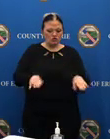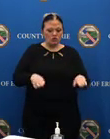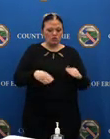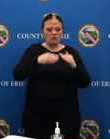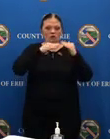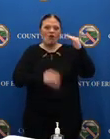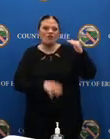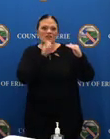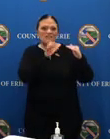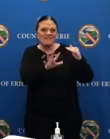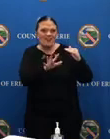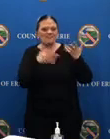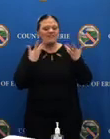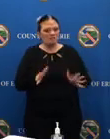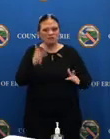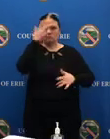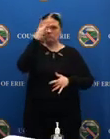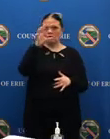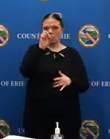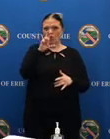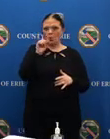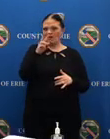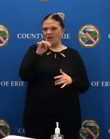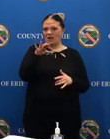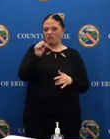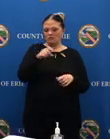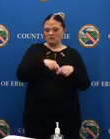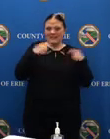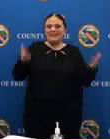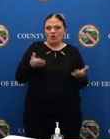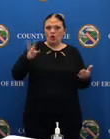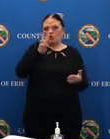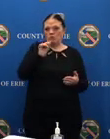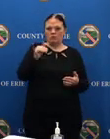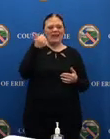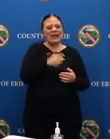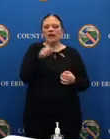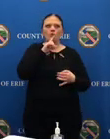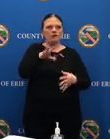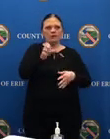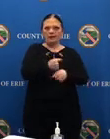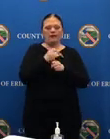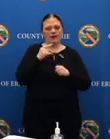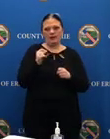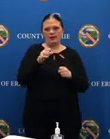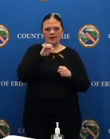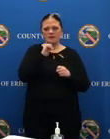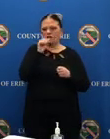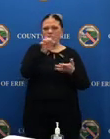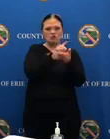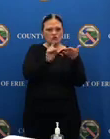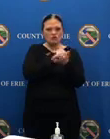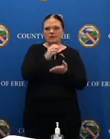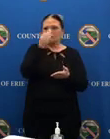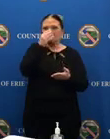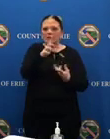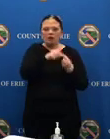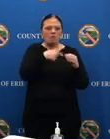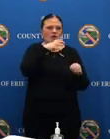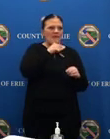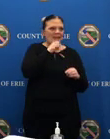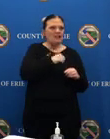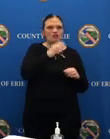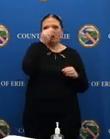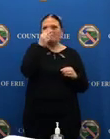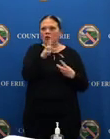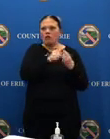the age of 5 who've contracted the coronavirus in Western New York. Anyone can catch it. It is a non-discriminatory illness. It doesn't care about your age,